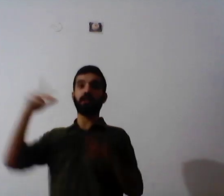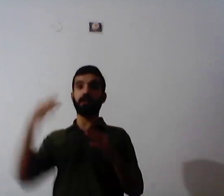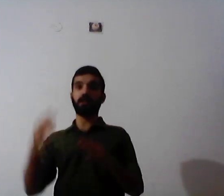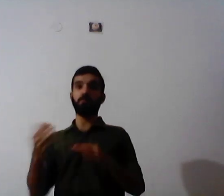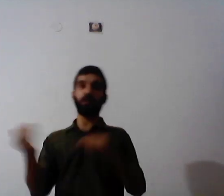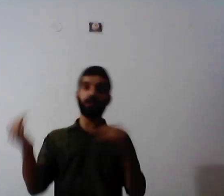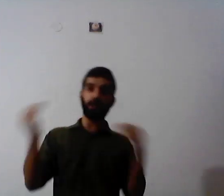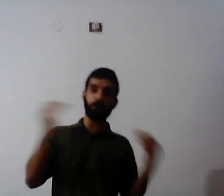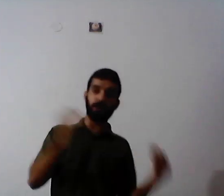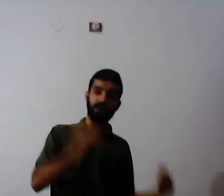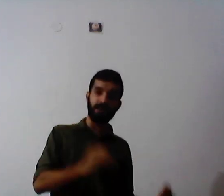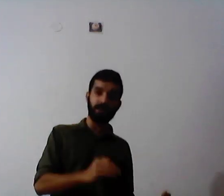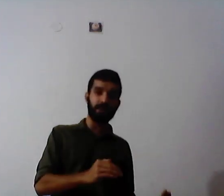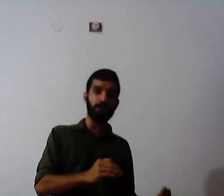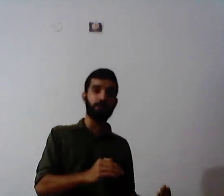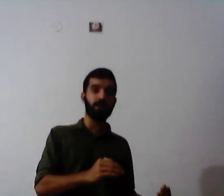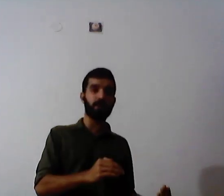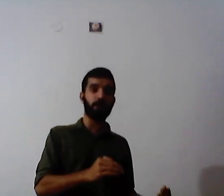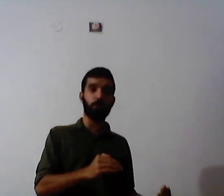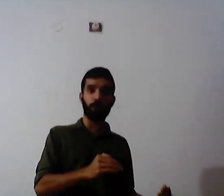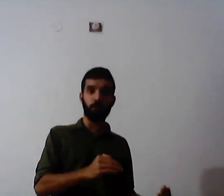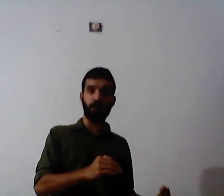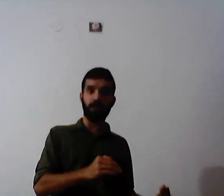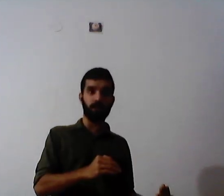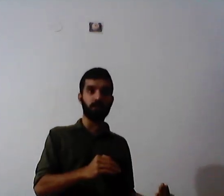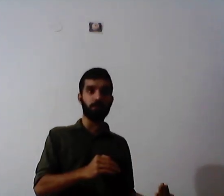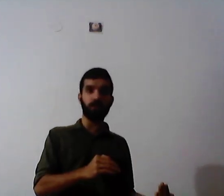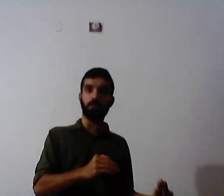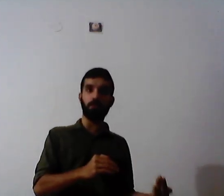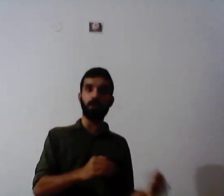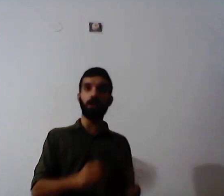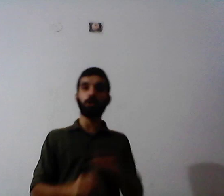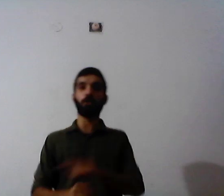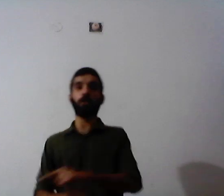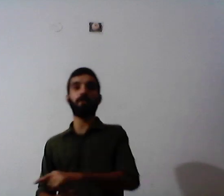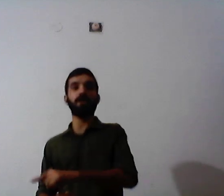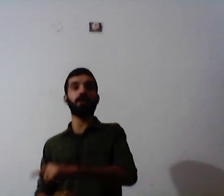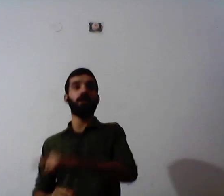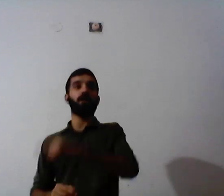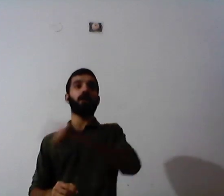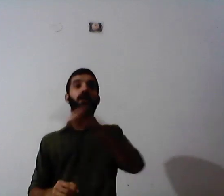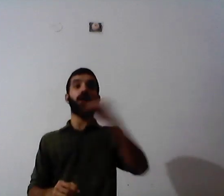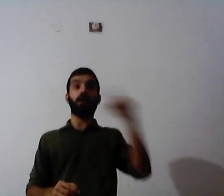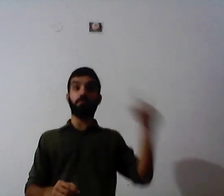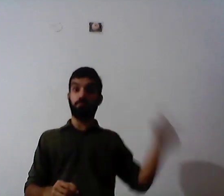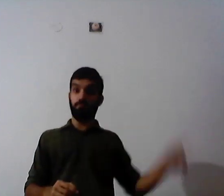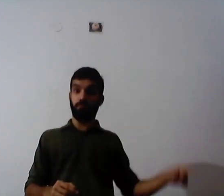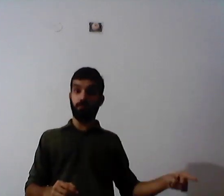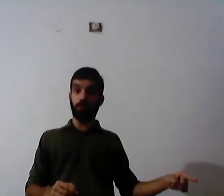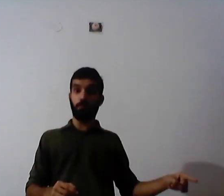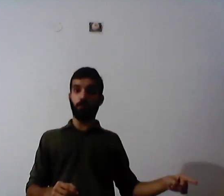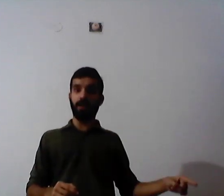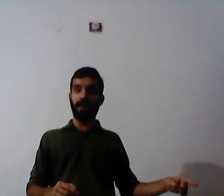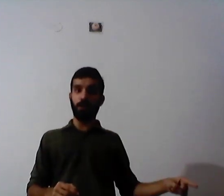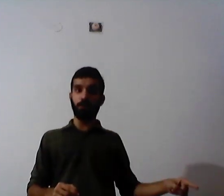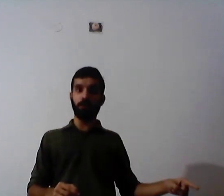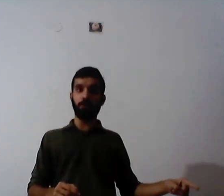the system will try to decrease the temperature according to Le Chatelier's principle. So it will support endothermic